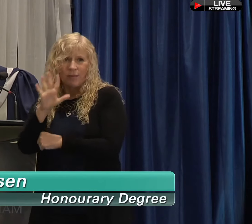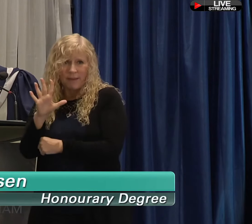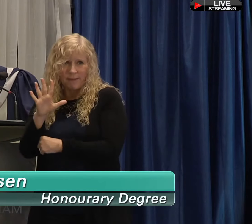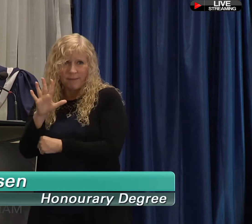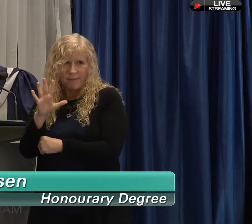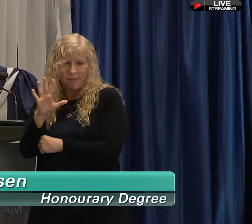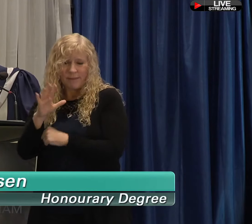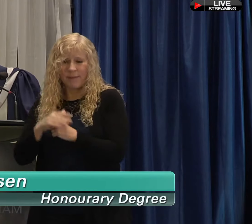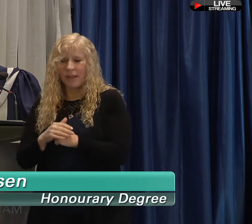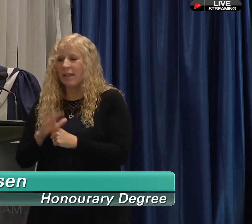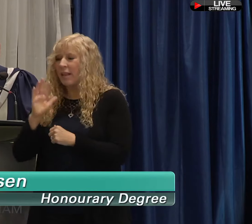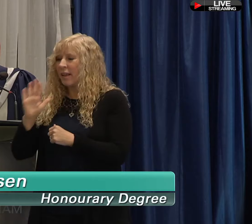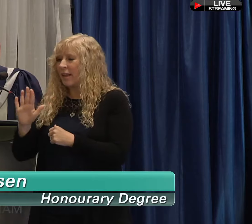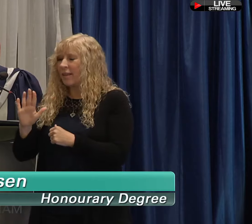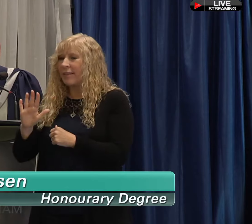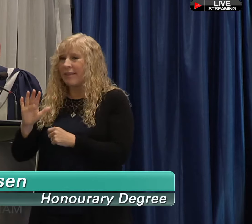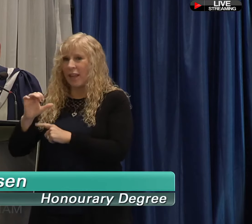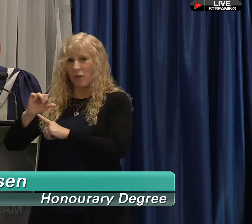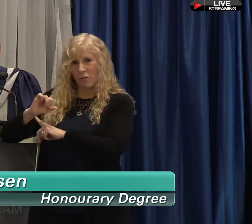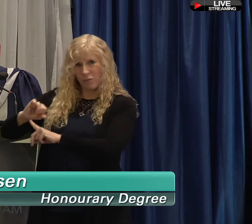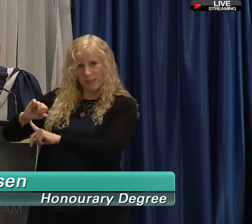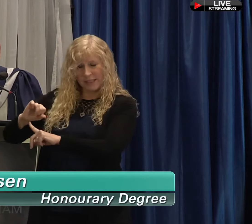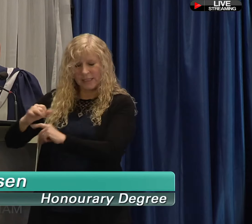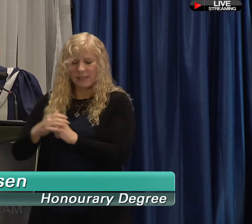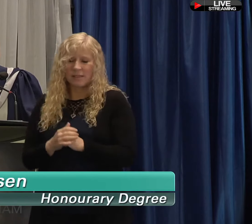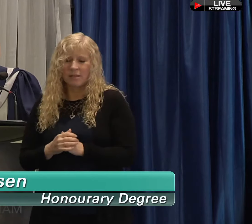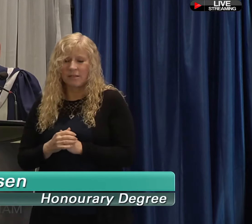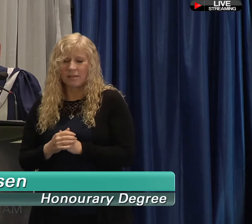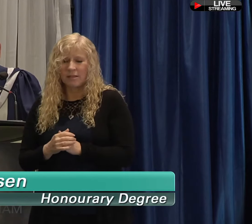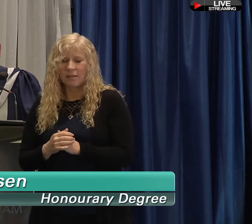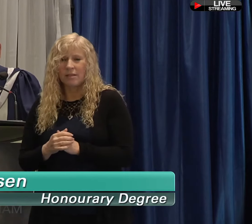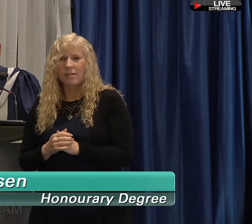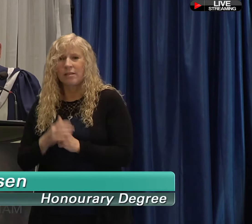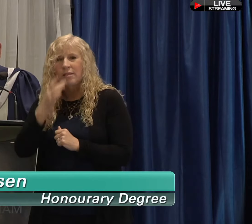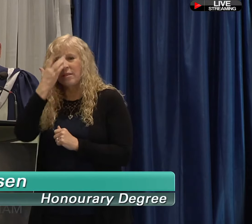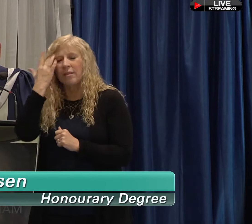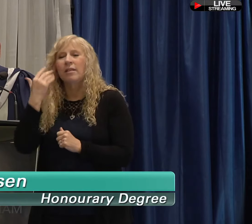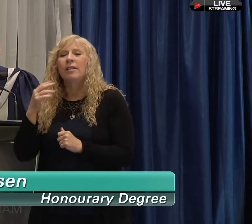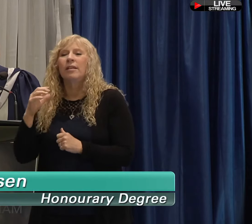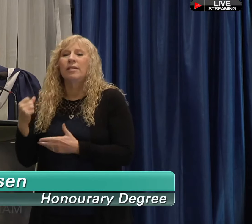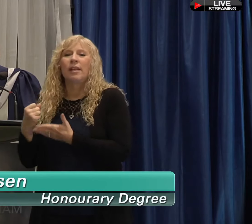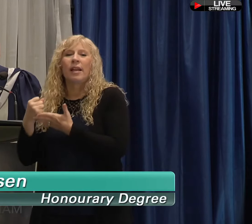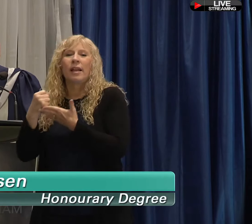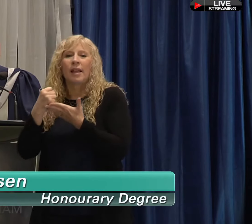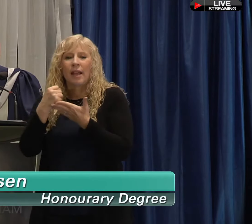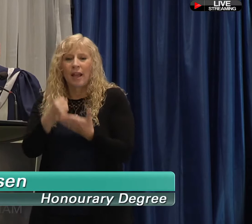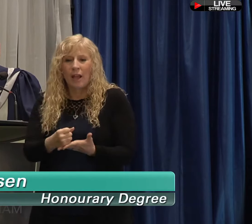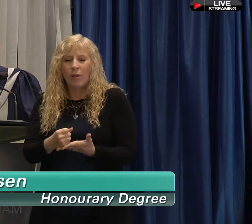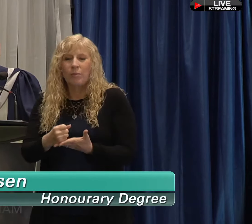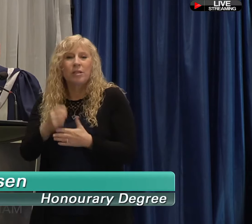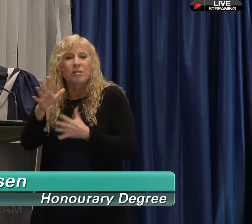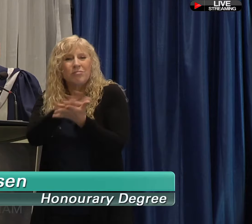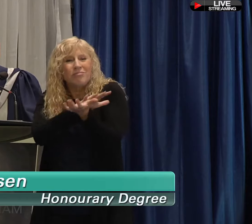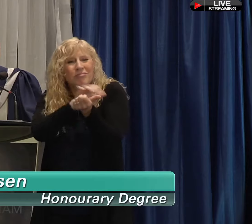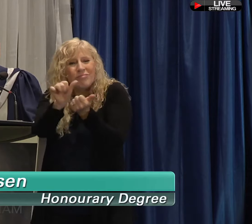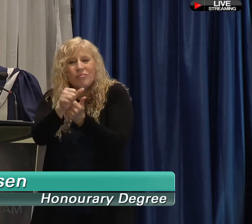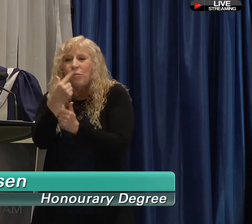1945, because of their act of resistance for helping to destroy one of the gas chambers in